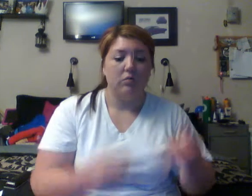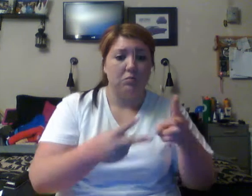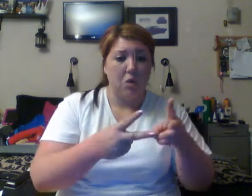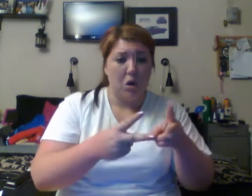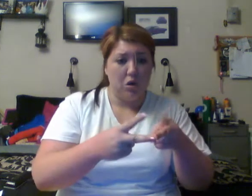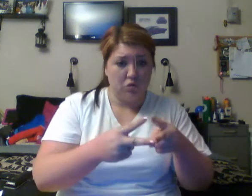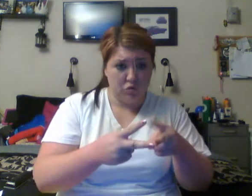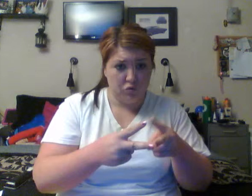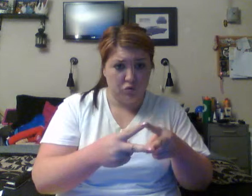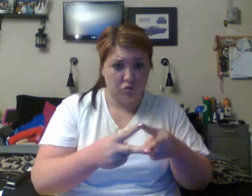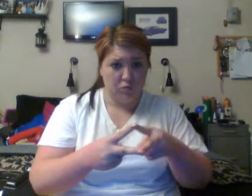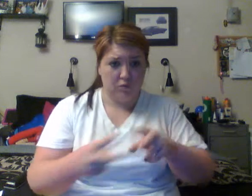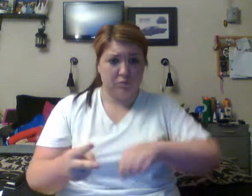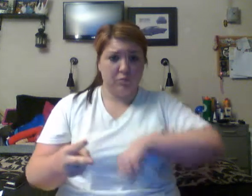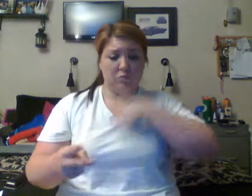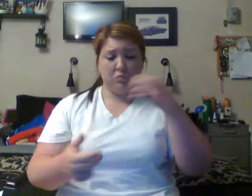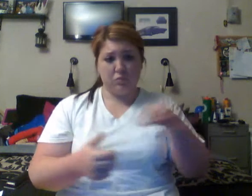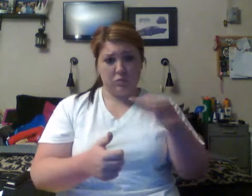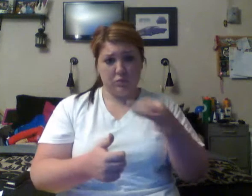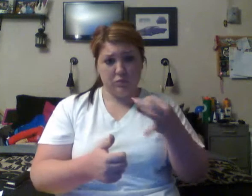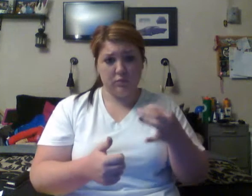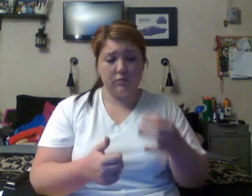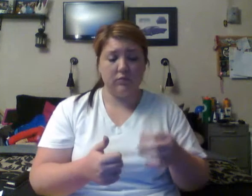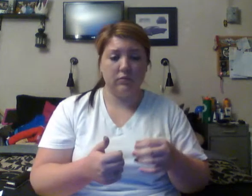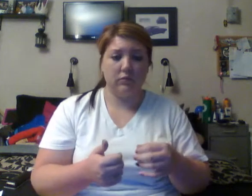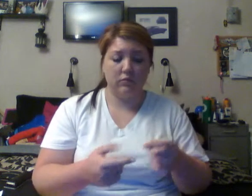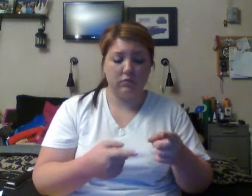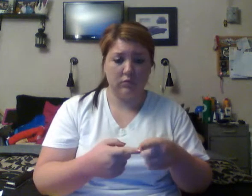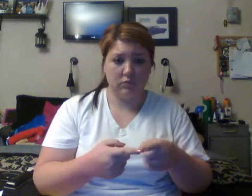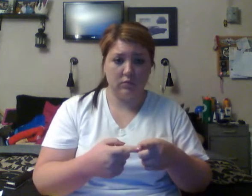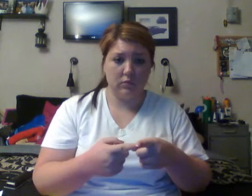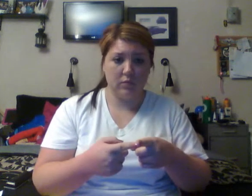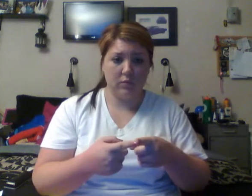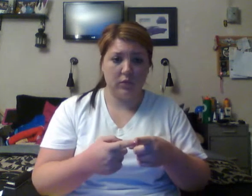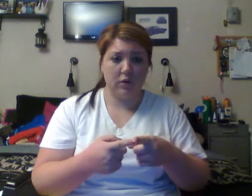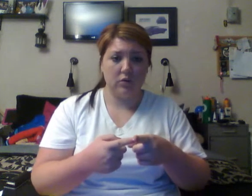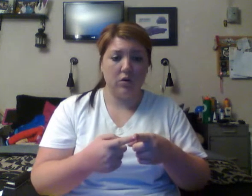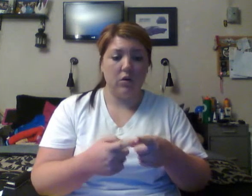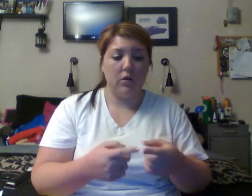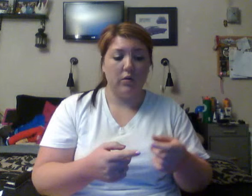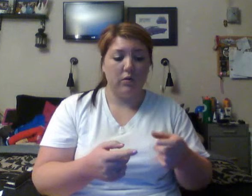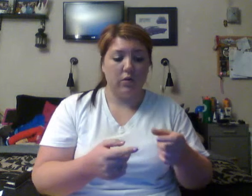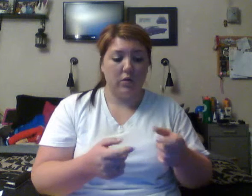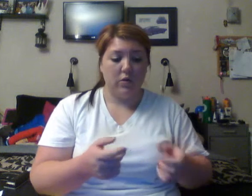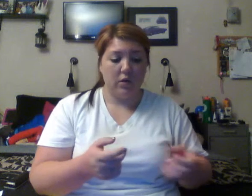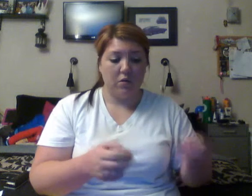put a zipper in. You can put the zipper into your garment before you've sewn the entire